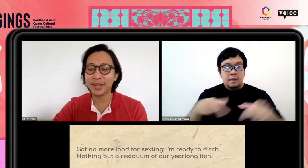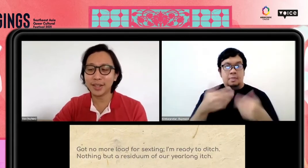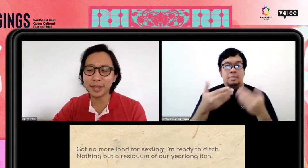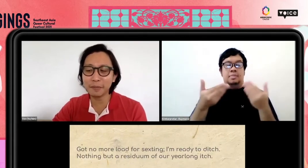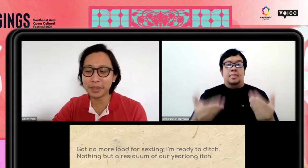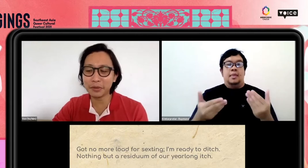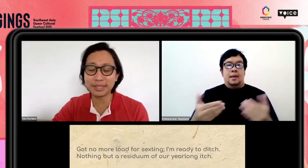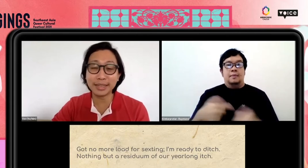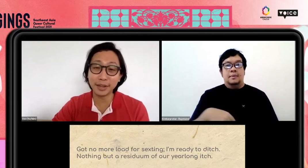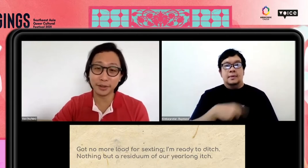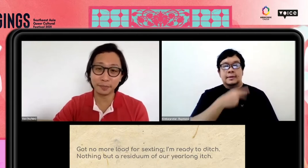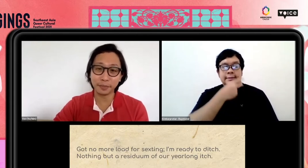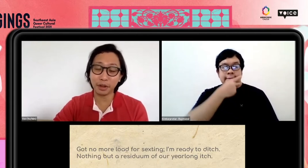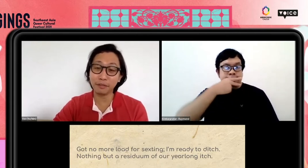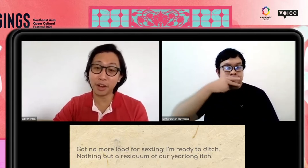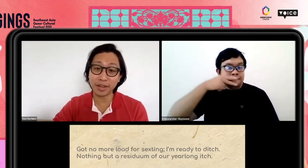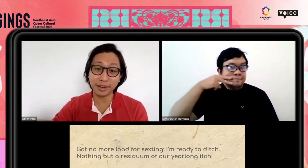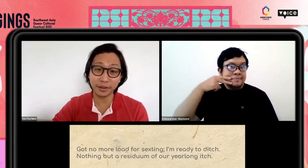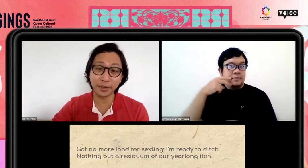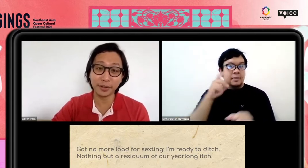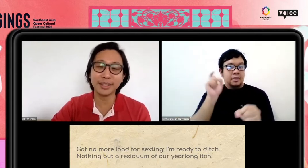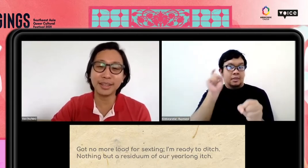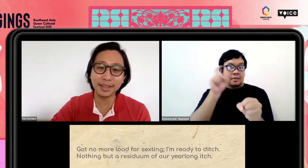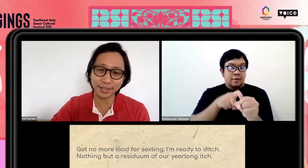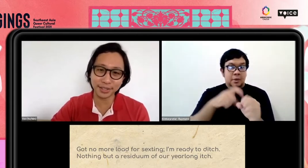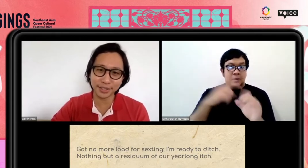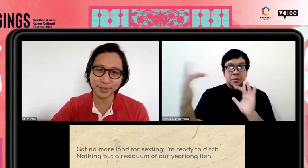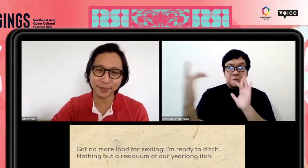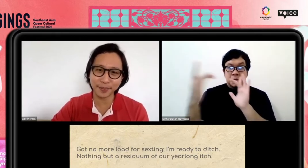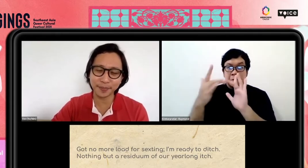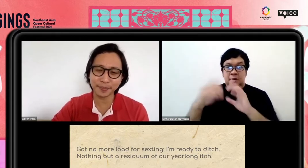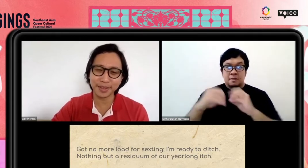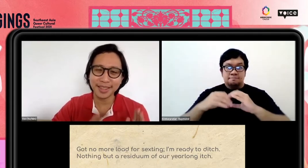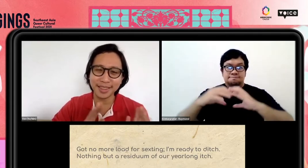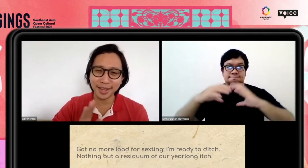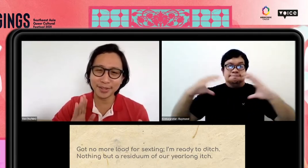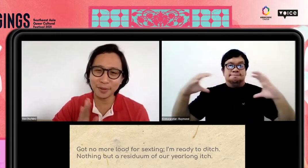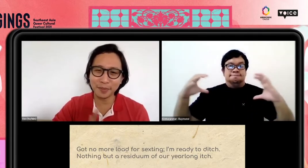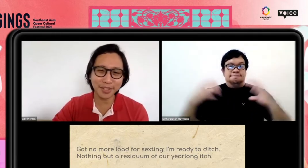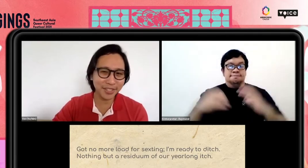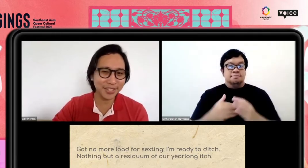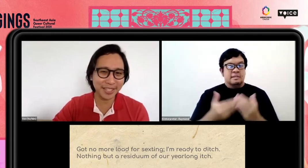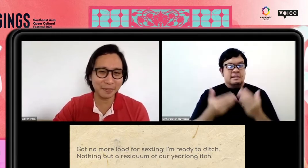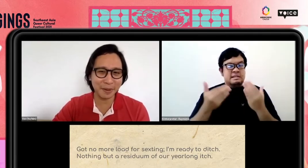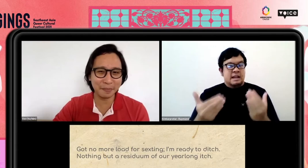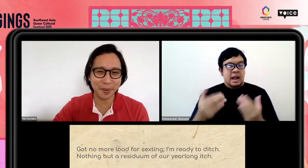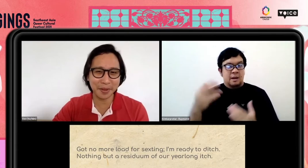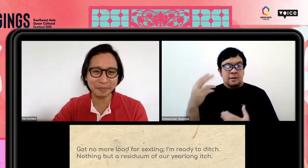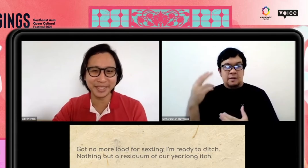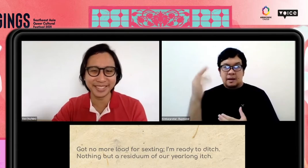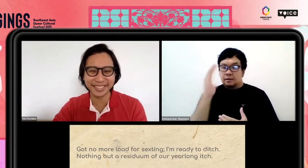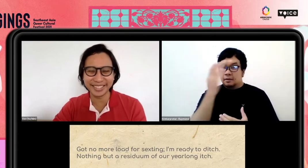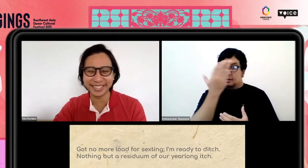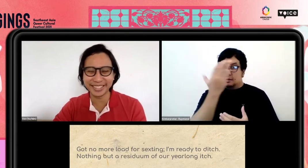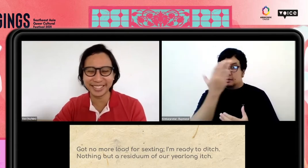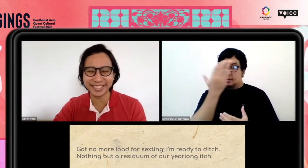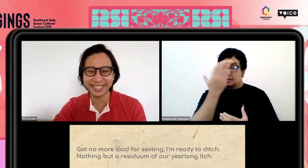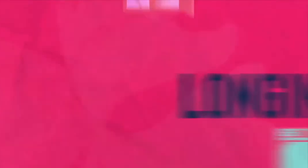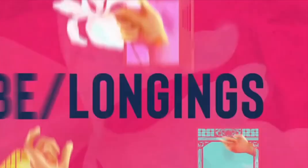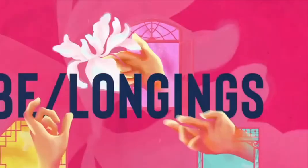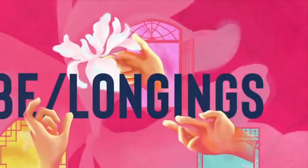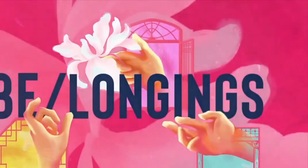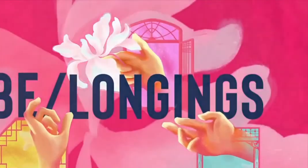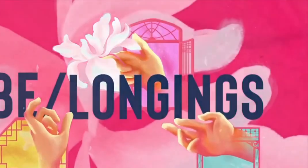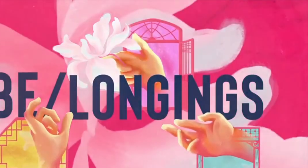ditch nothing but the residuum of our year-long itch. Thank you so much. That's my poem.